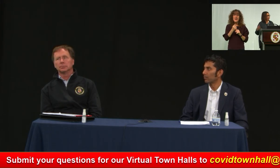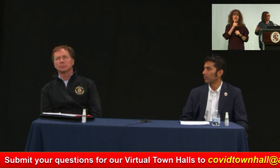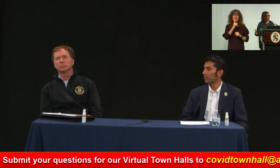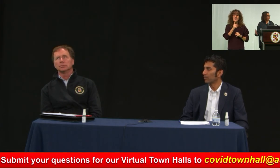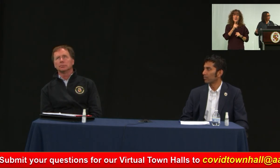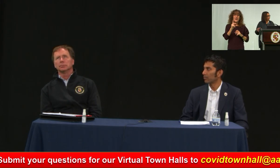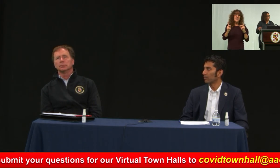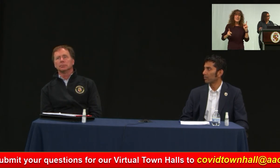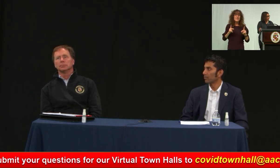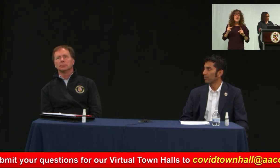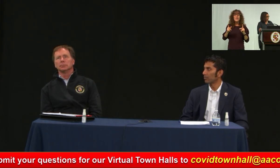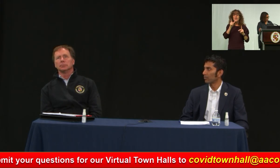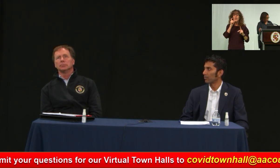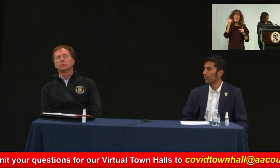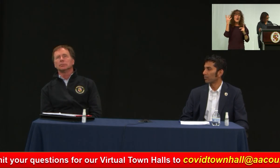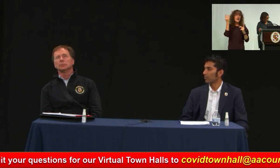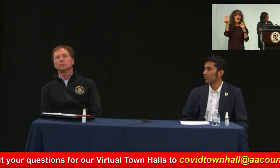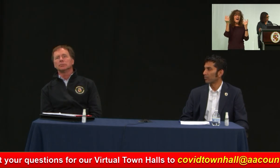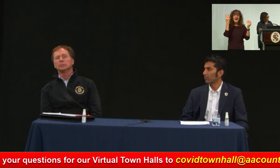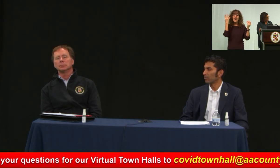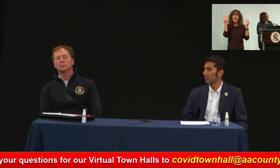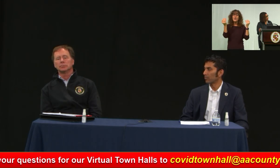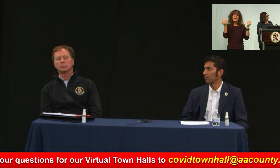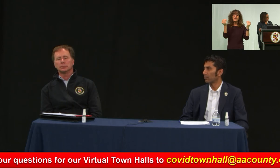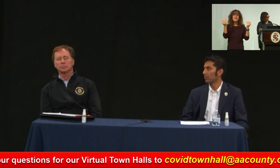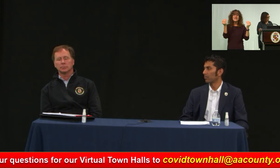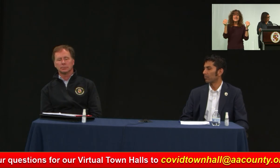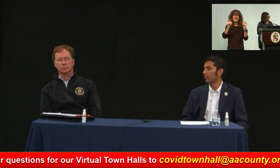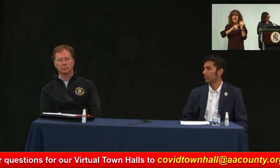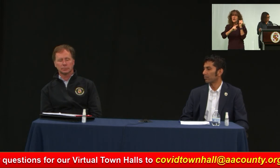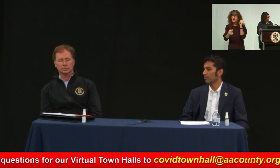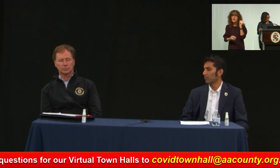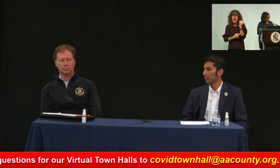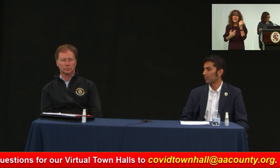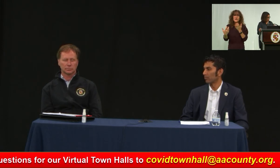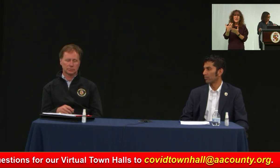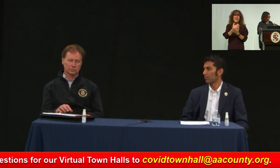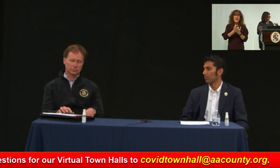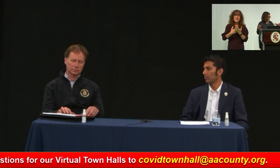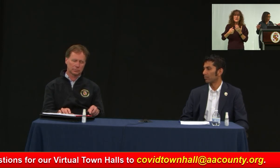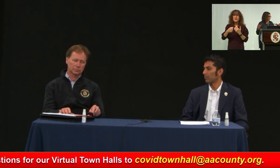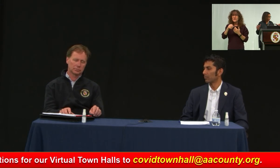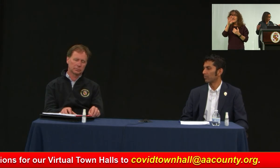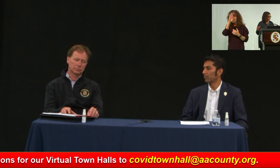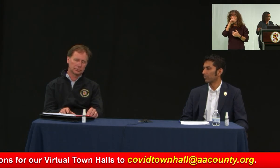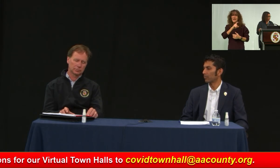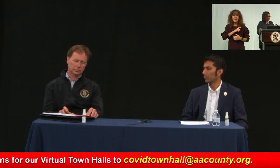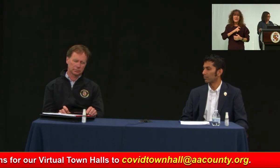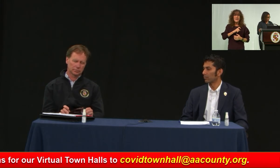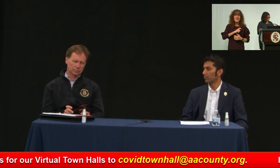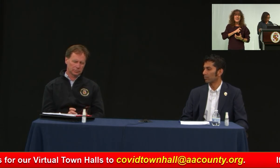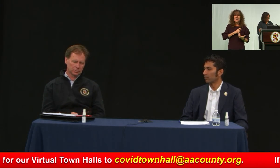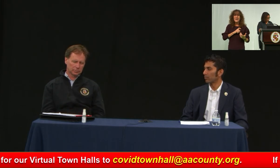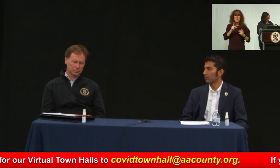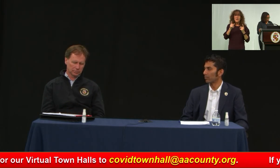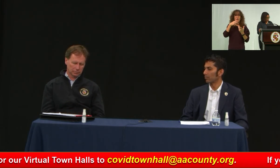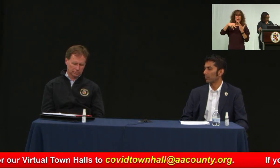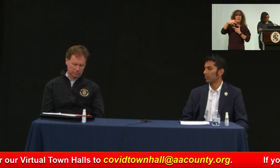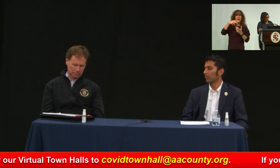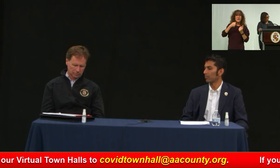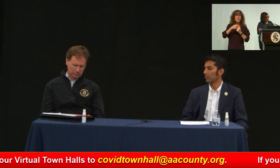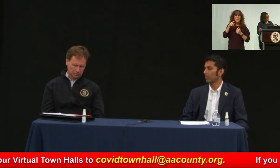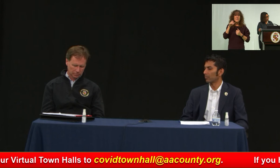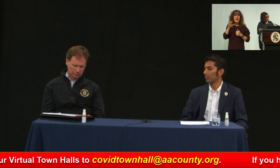sure that the people who are out as trash collectors and first responders and anybody that's interacting with the public,